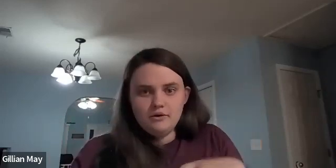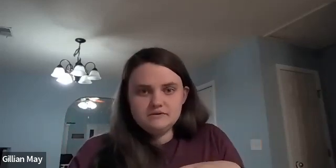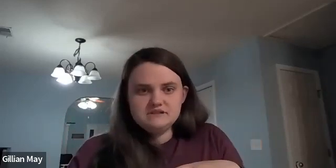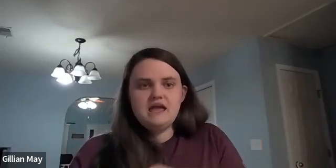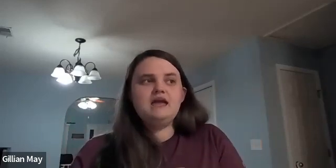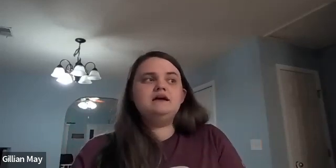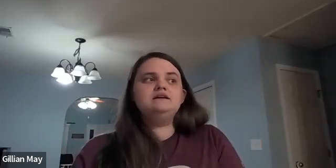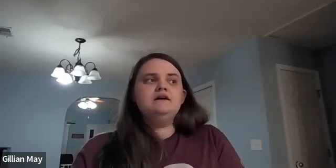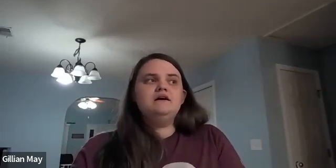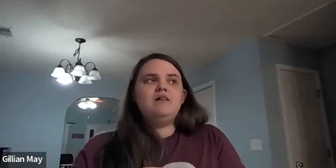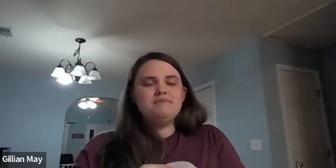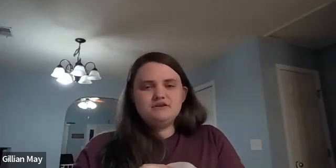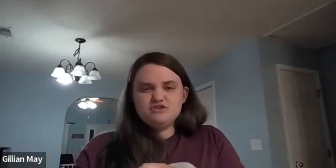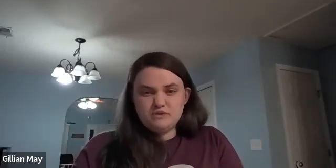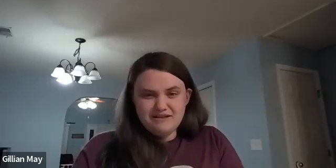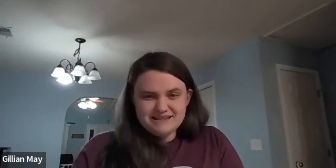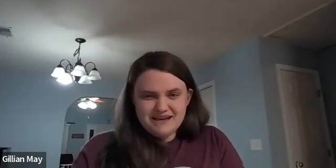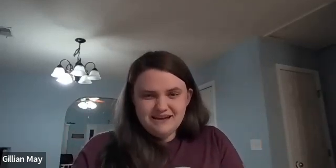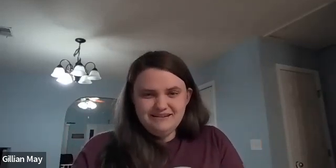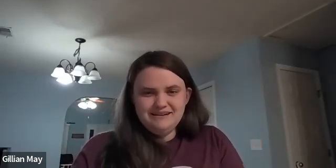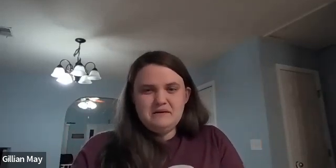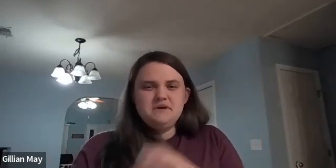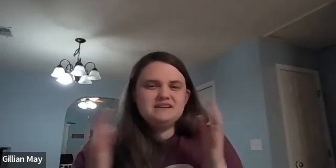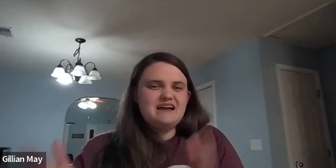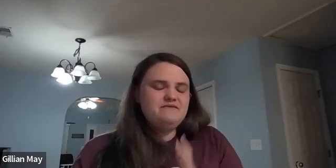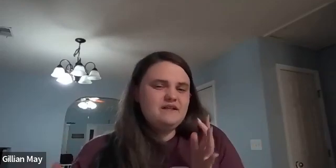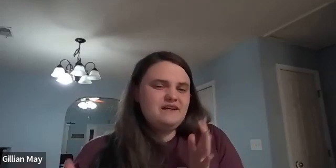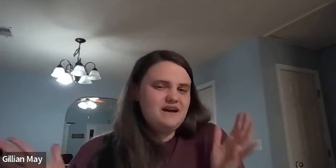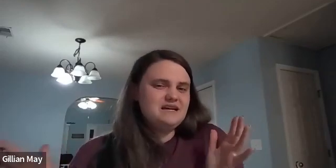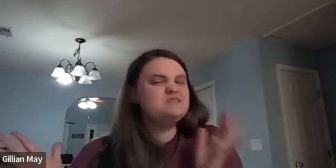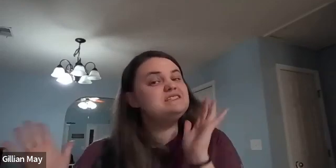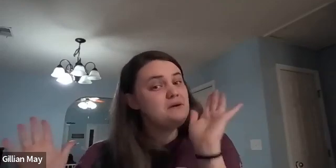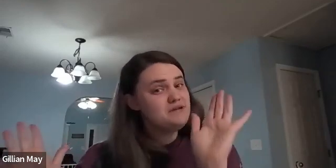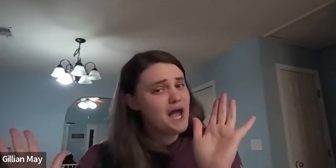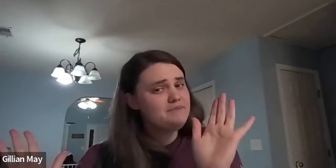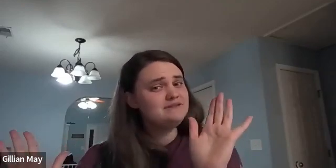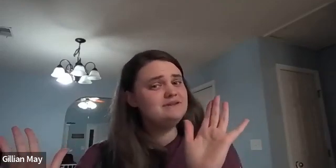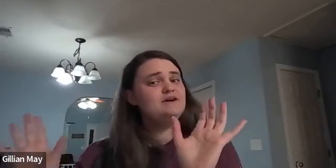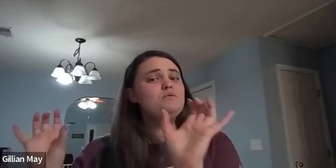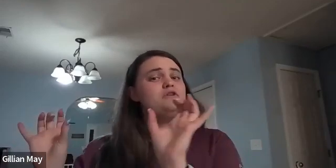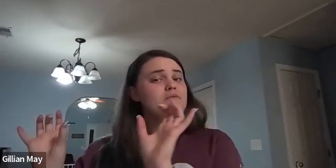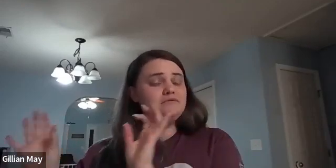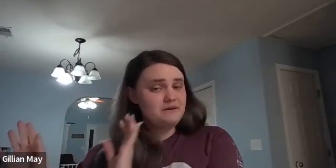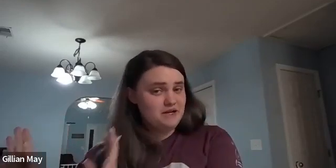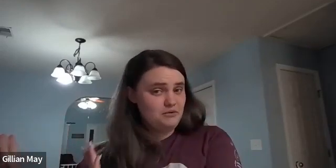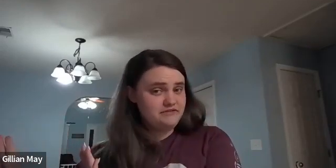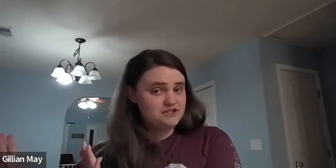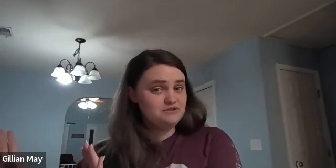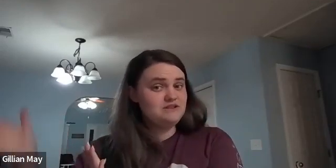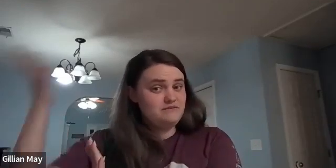sounds. And a lot of parents don't realize that, because I feel like a lot of times, sometimes with our medical professionals